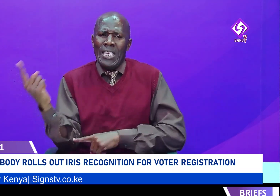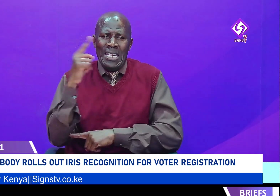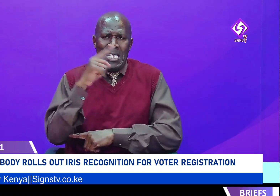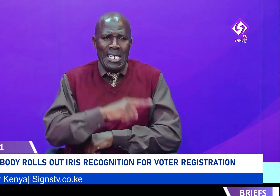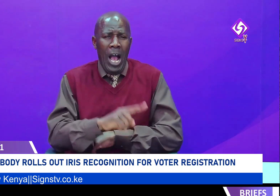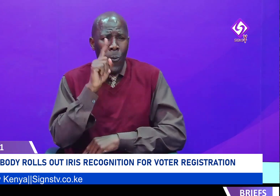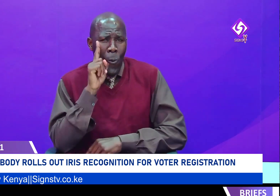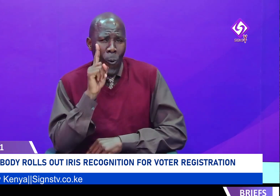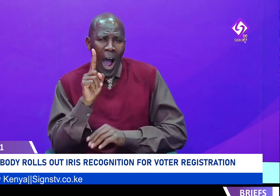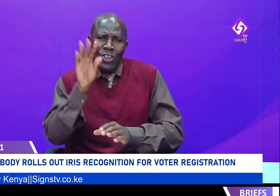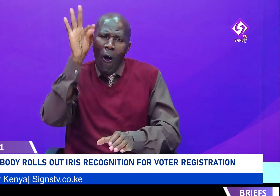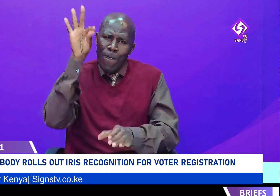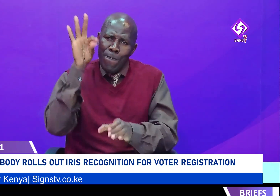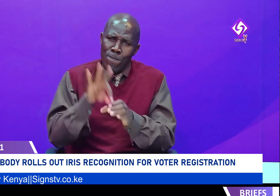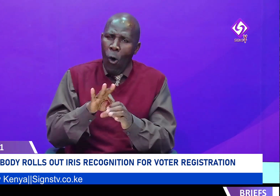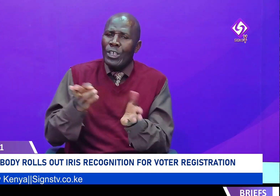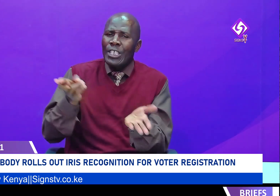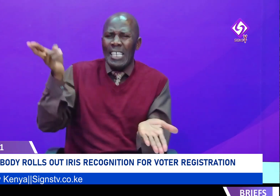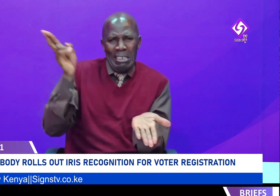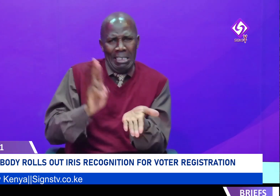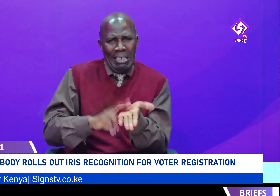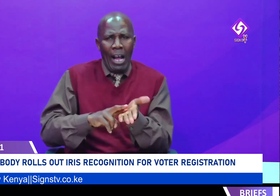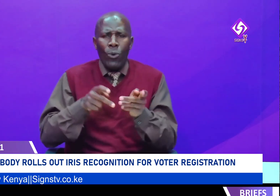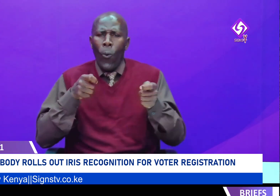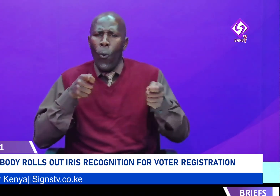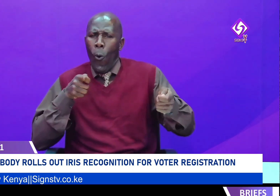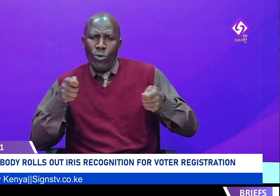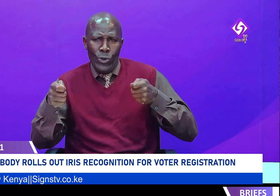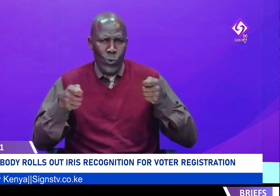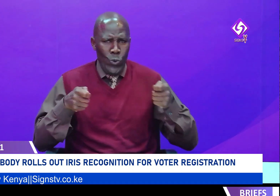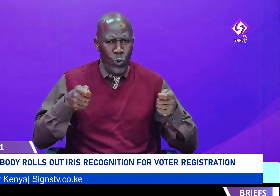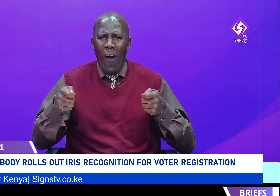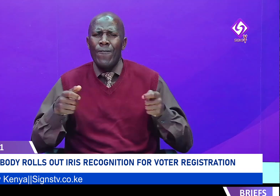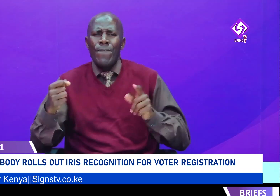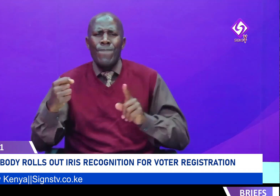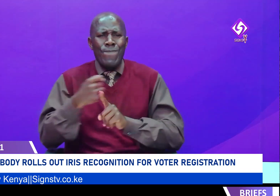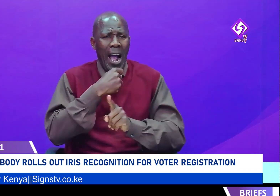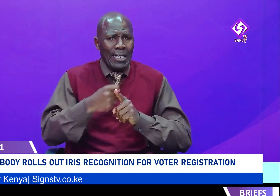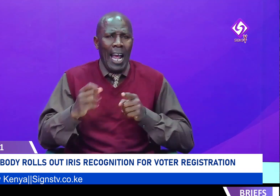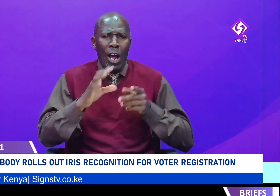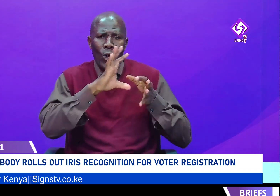Hence, day one of voter registration drive struggled to gain momentum,